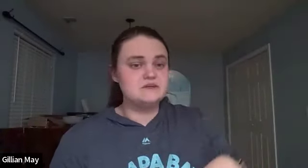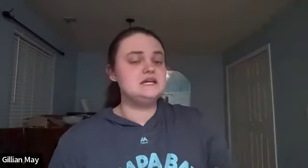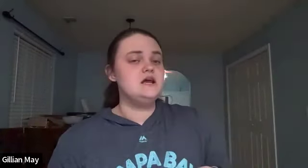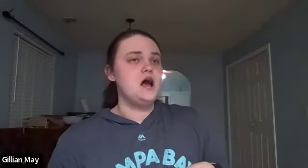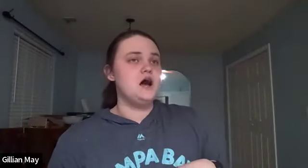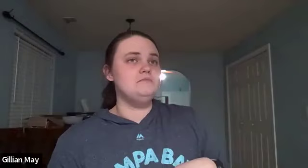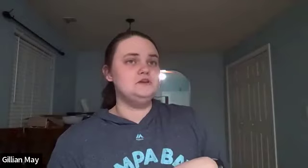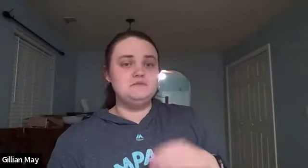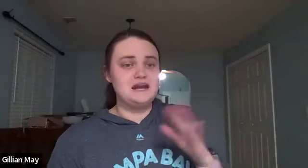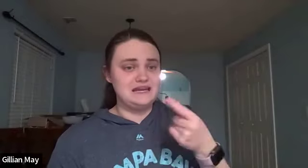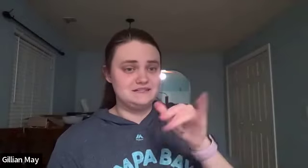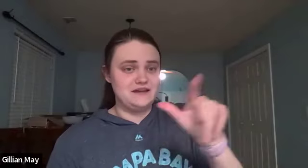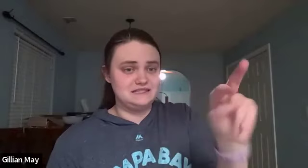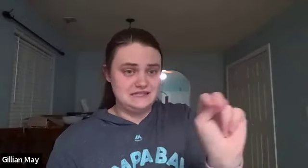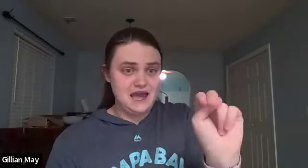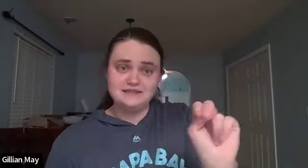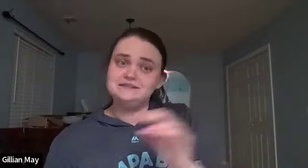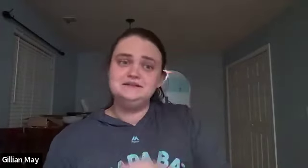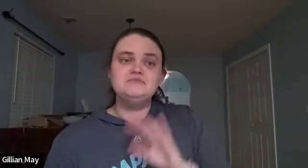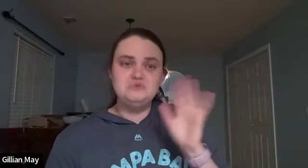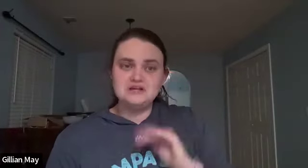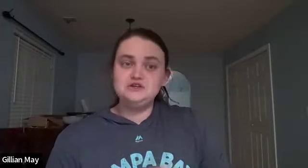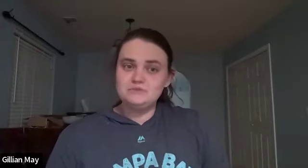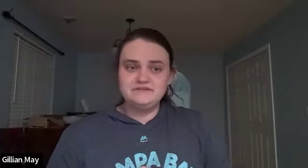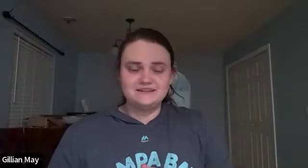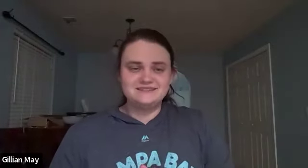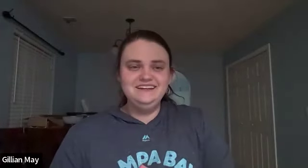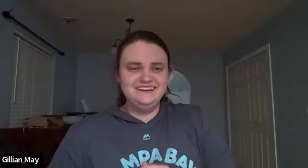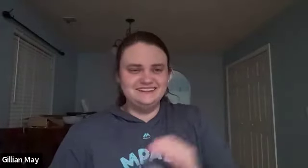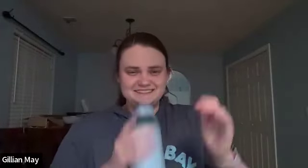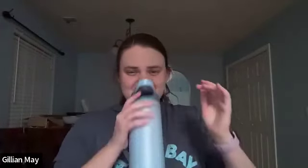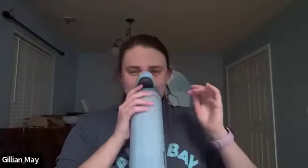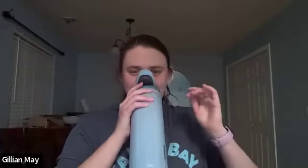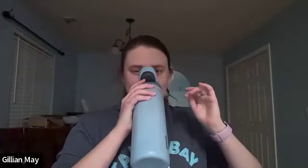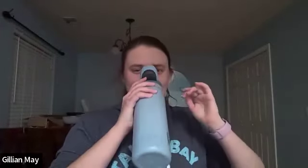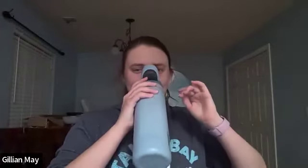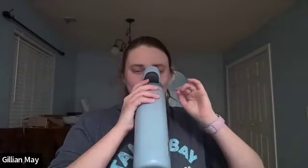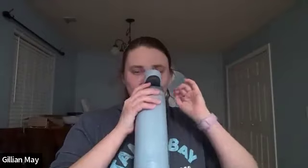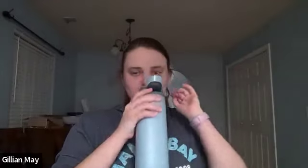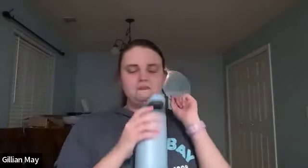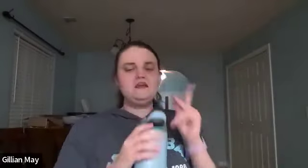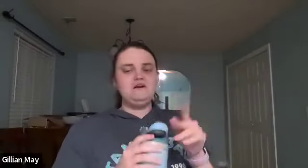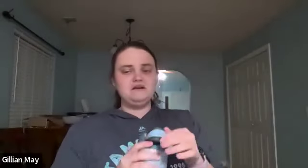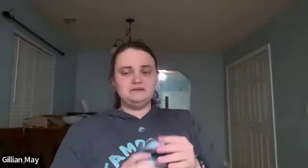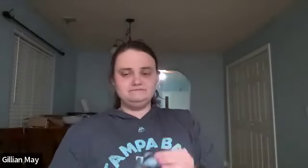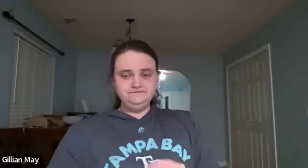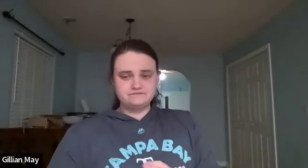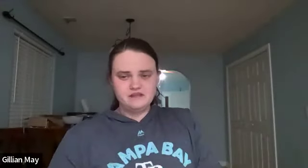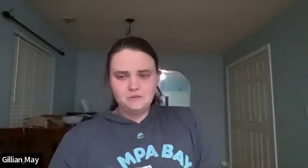minute. You may not get as fast as that, but you will be fast. So, okay, we